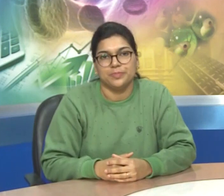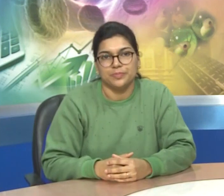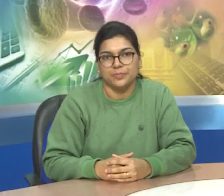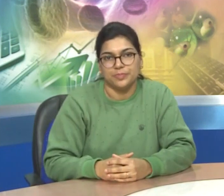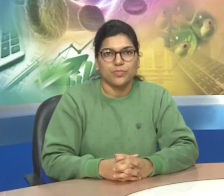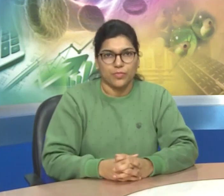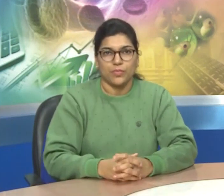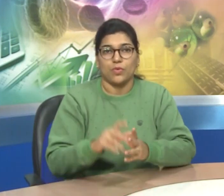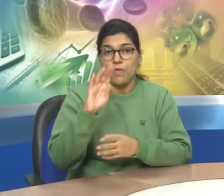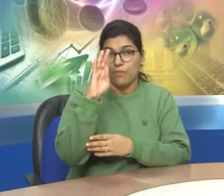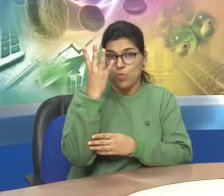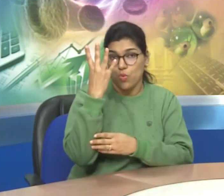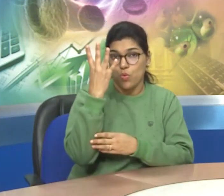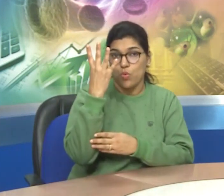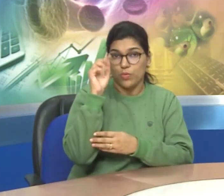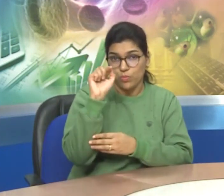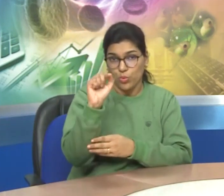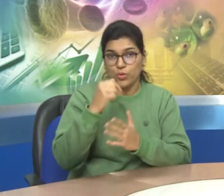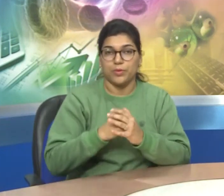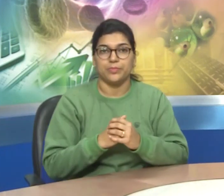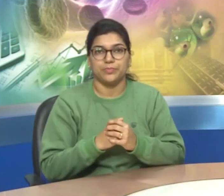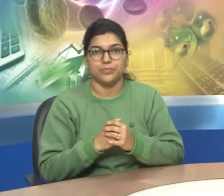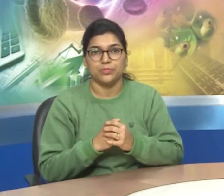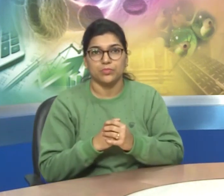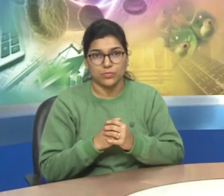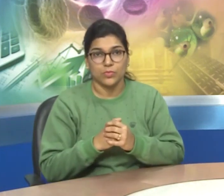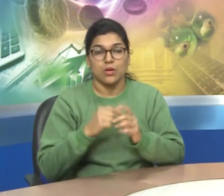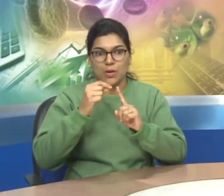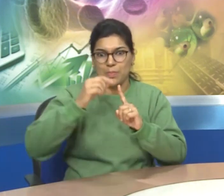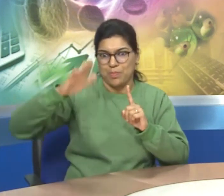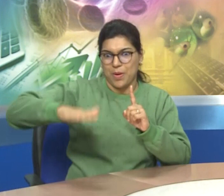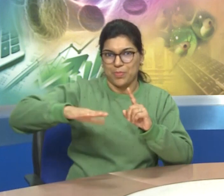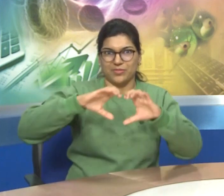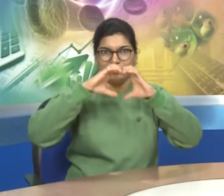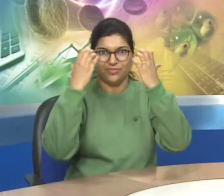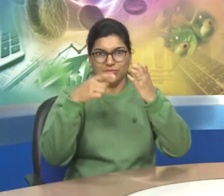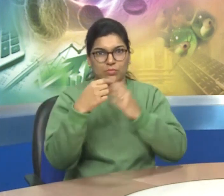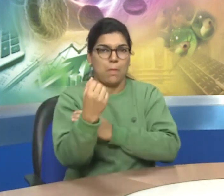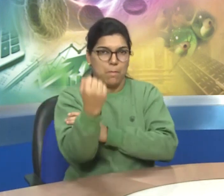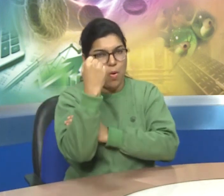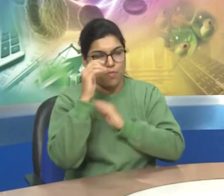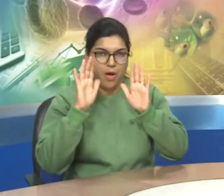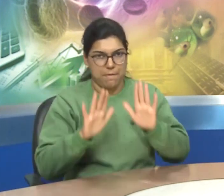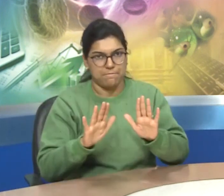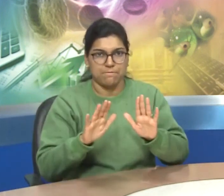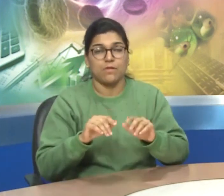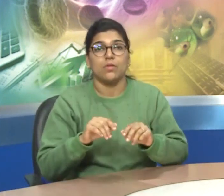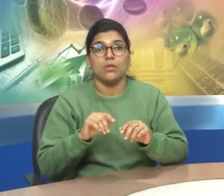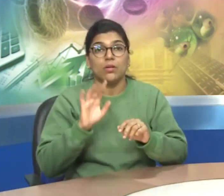point point number four Parliament is empowered to make laws